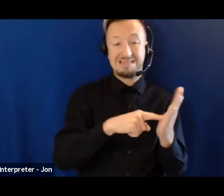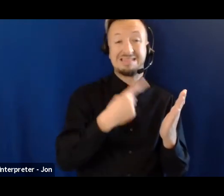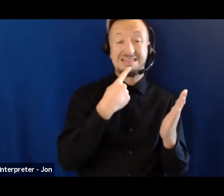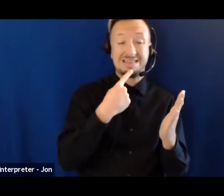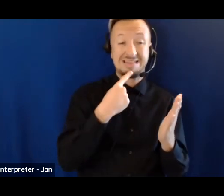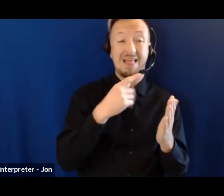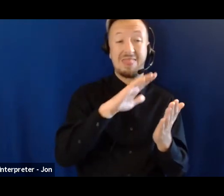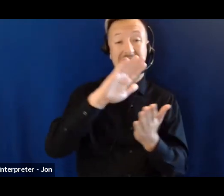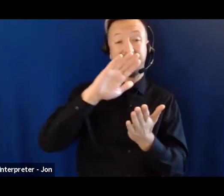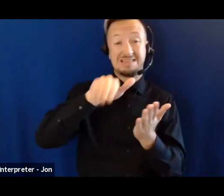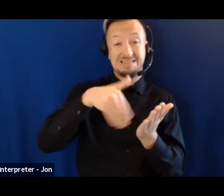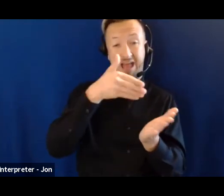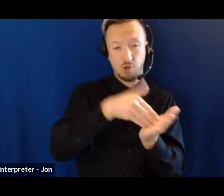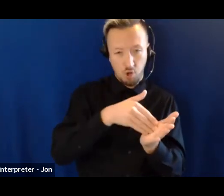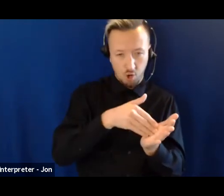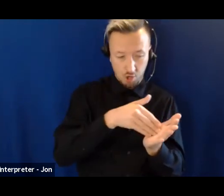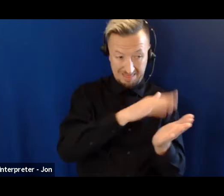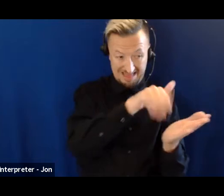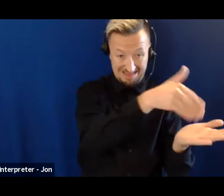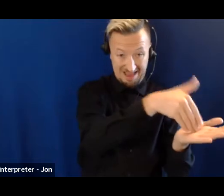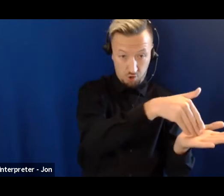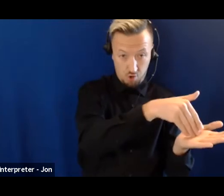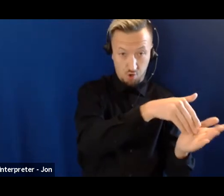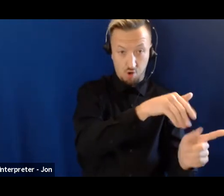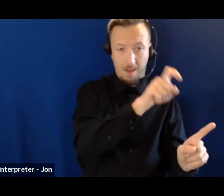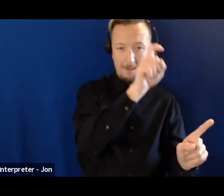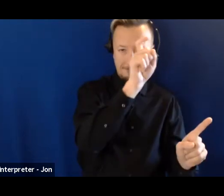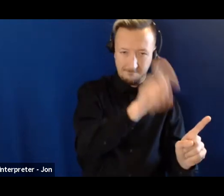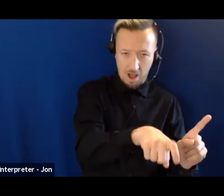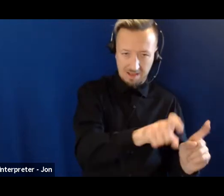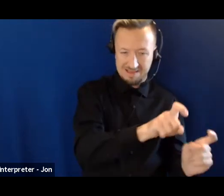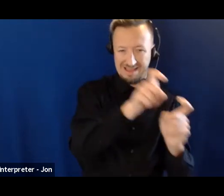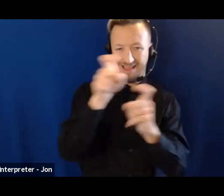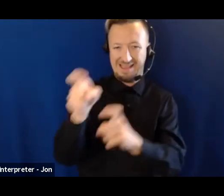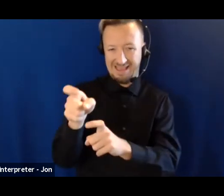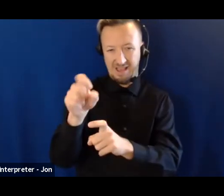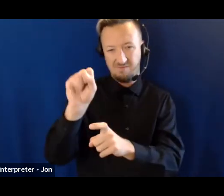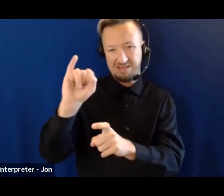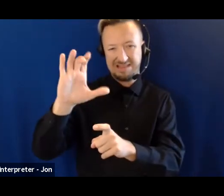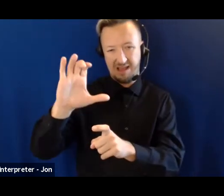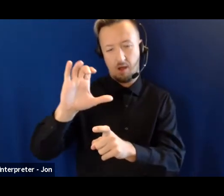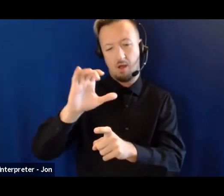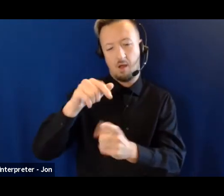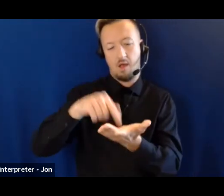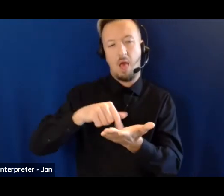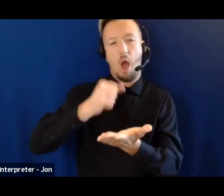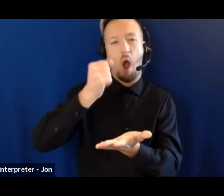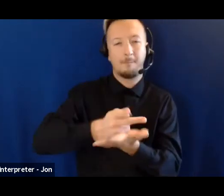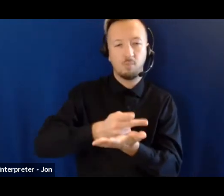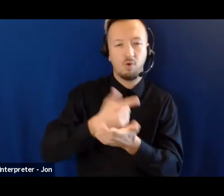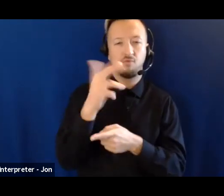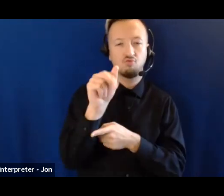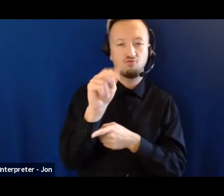the SILC their approved grant application. I didn't know that. I'd